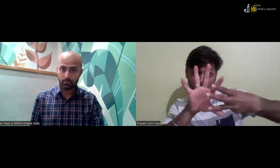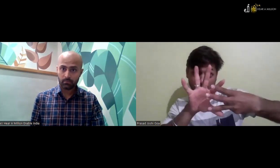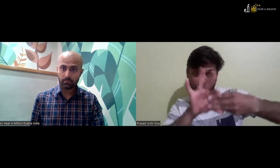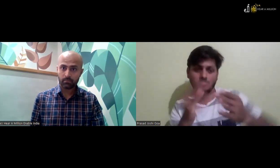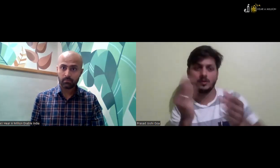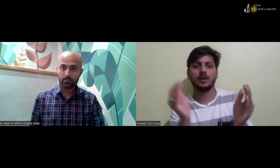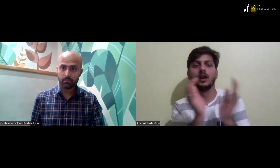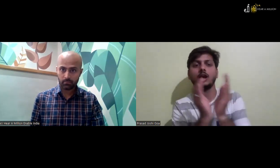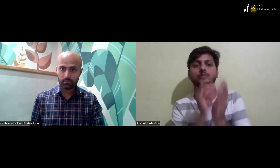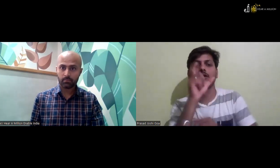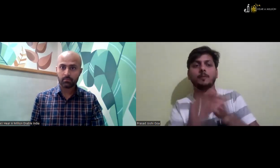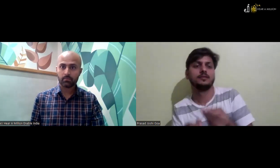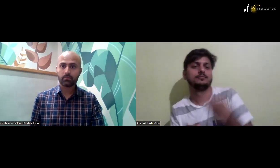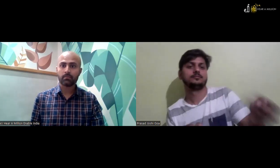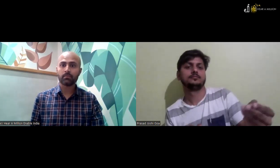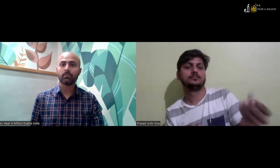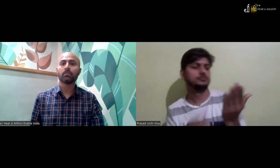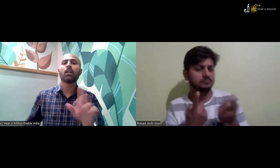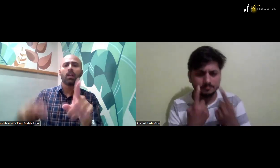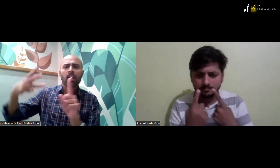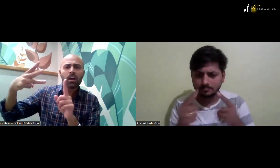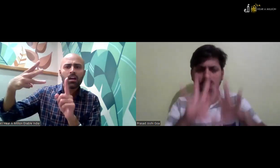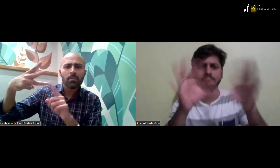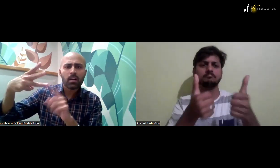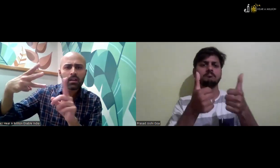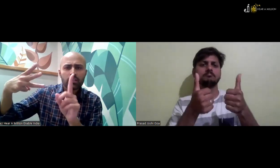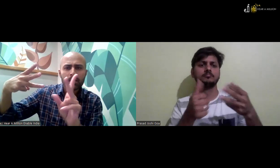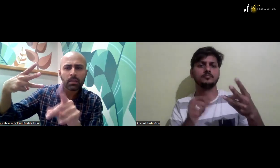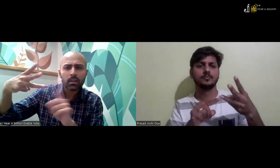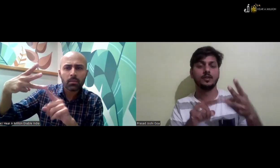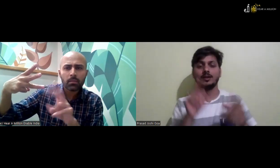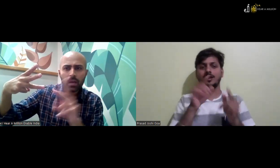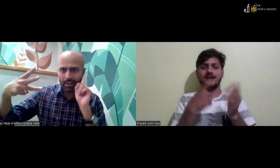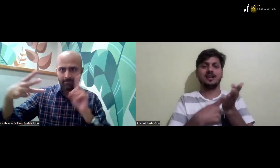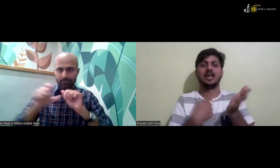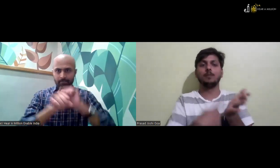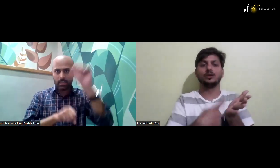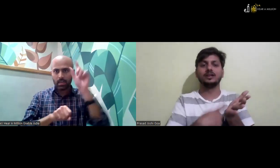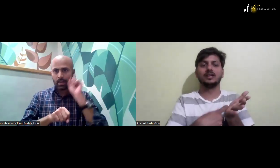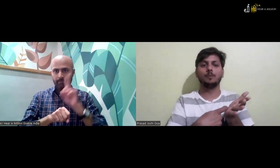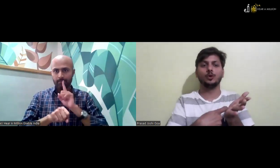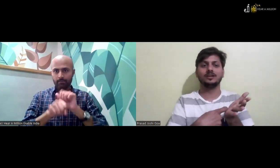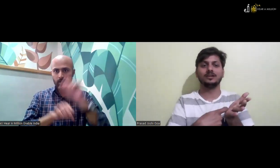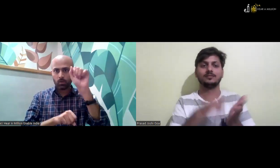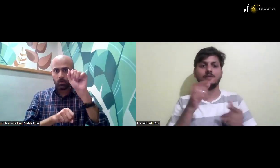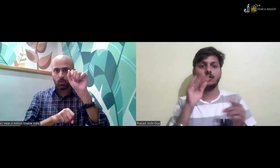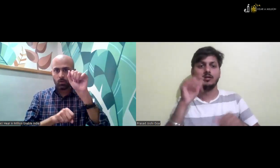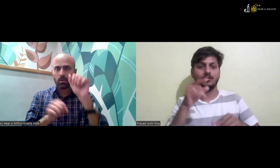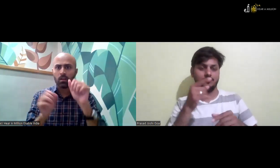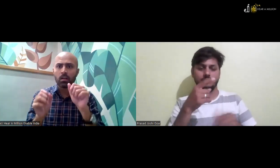will mention, the report should also be attached to it that you're a deaf person. You have to, what is the third thing you mentioned?